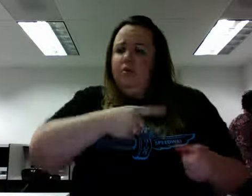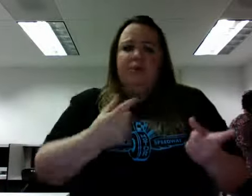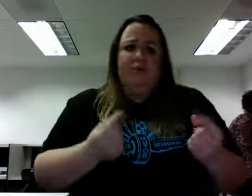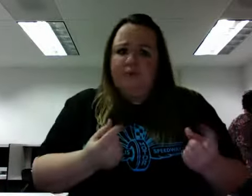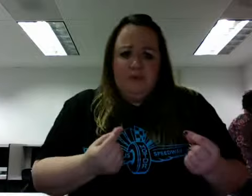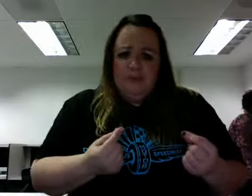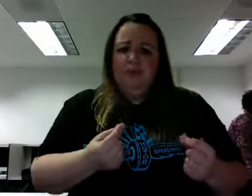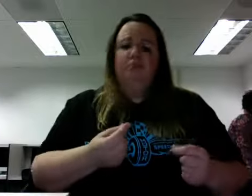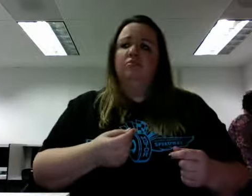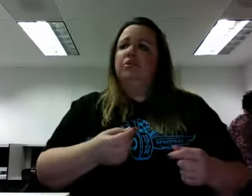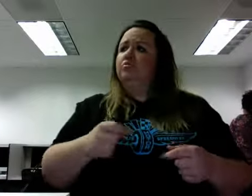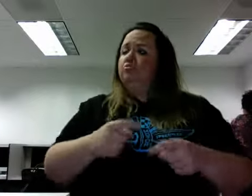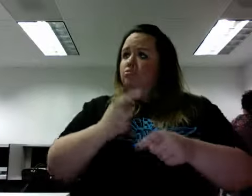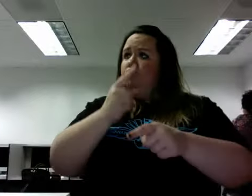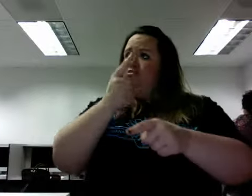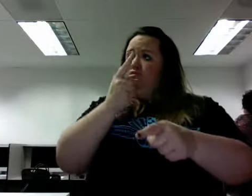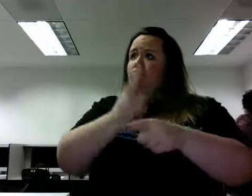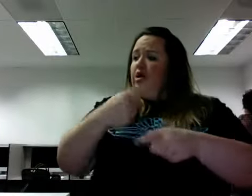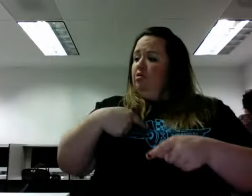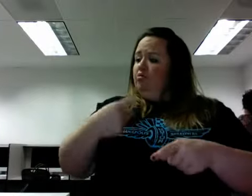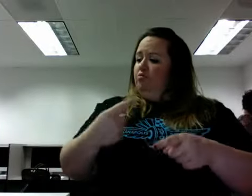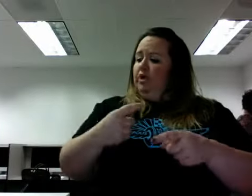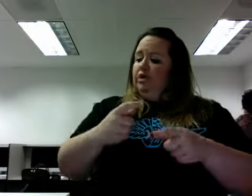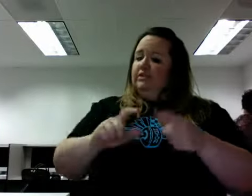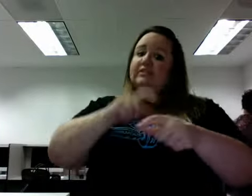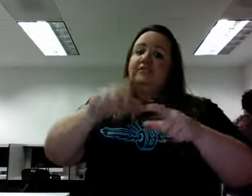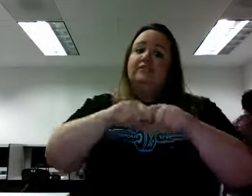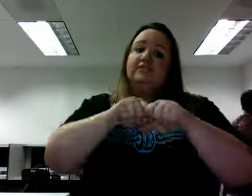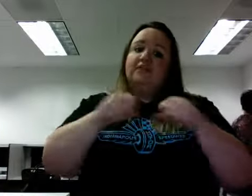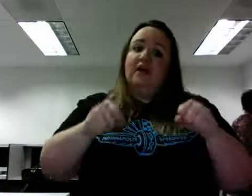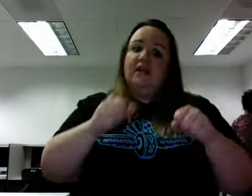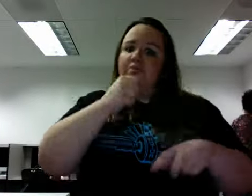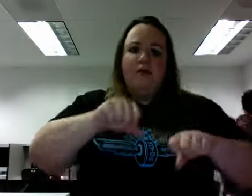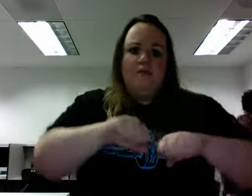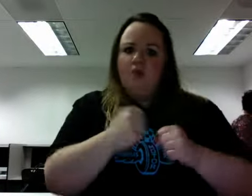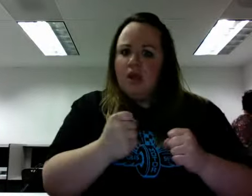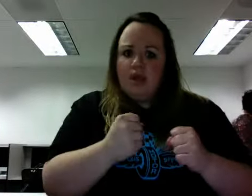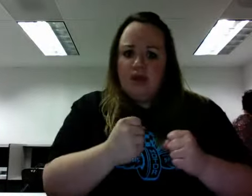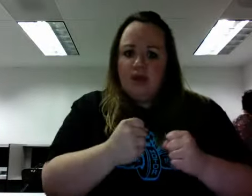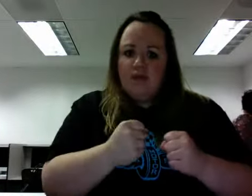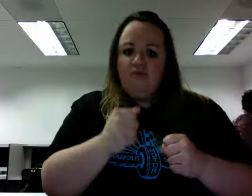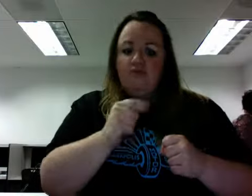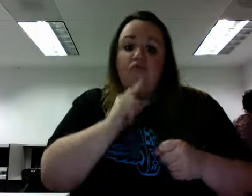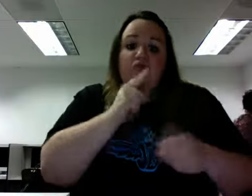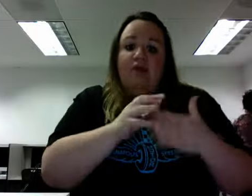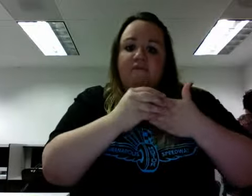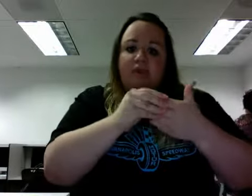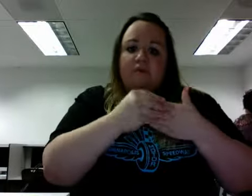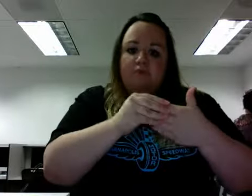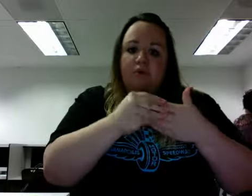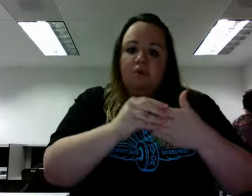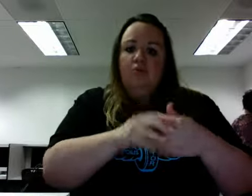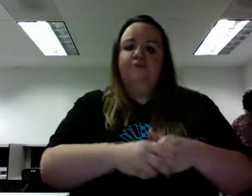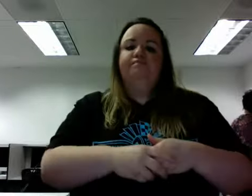Yeah. Guys and girls, we could take a bone, we could tie it into a knot, and it wouldn't break. Whoa. We could tie a bone, we could tie it in a knot, it wouldn't break.